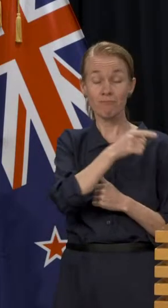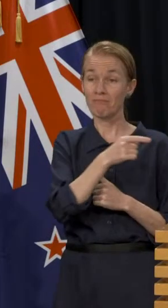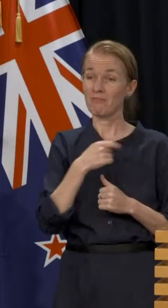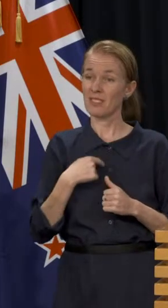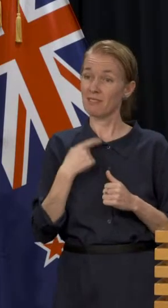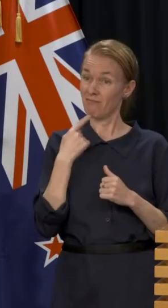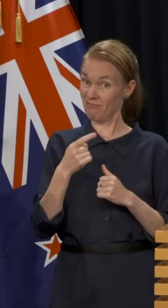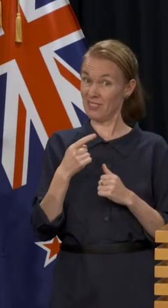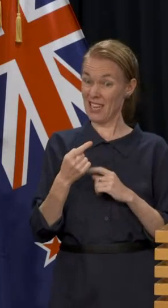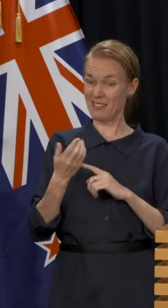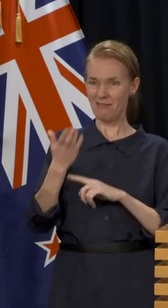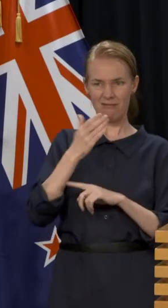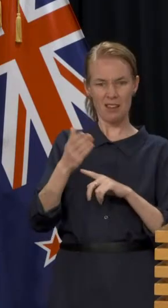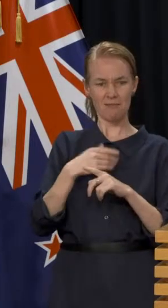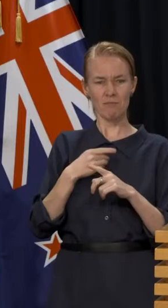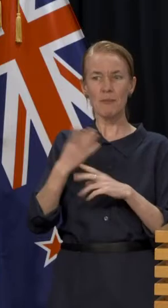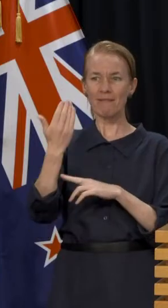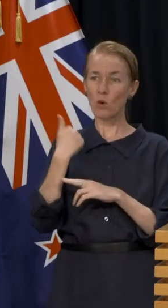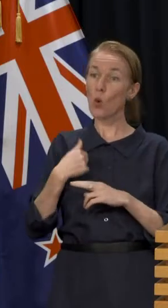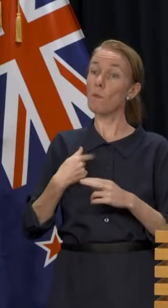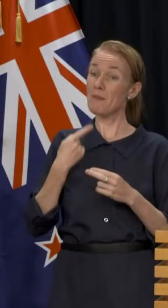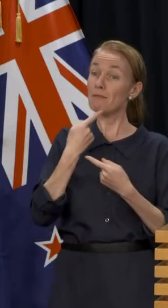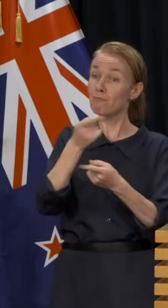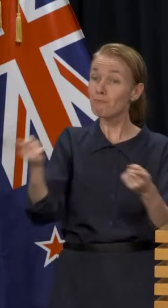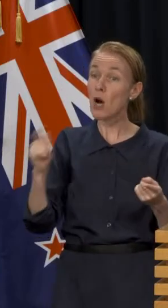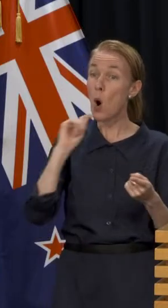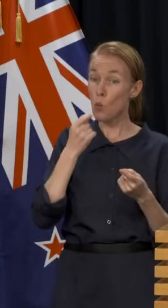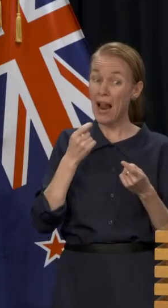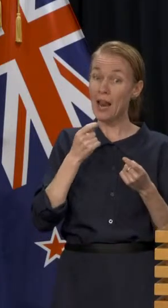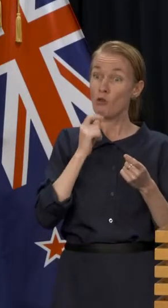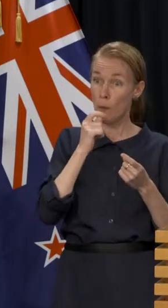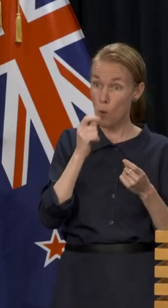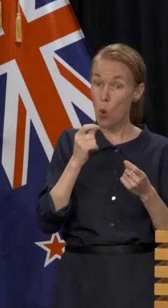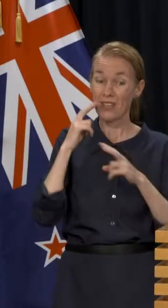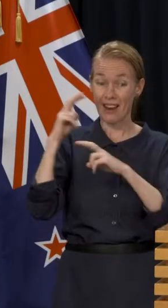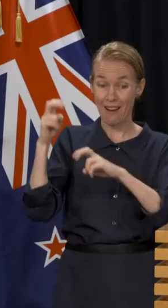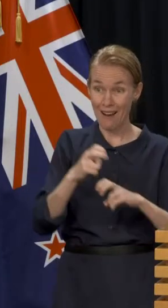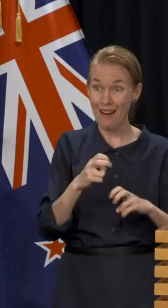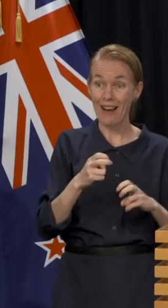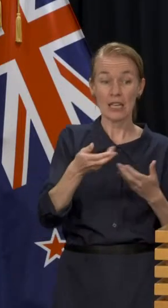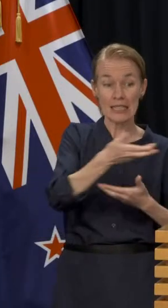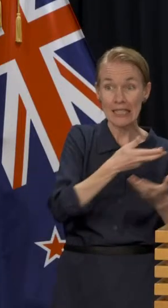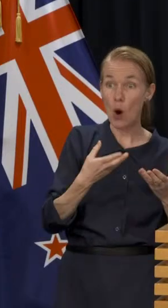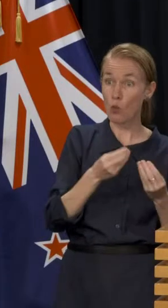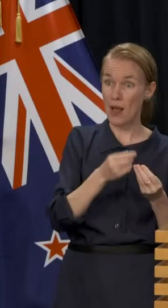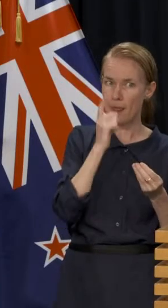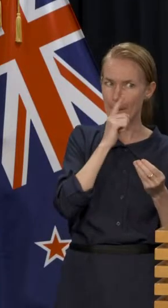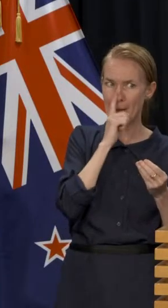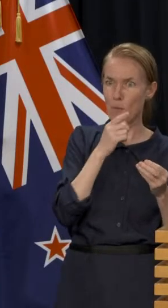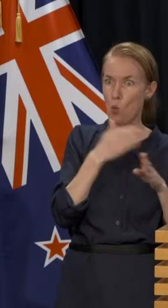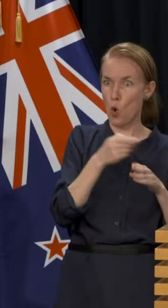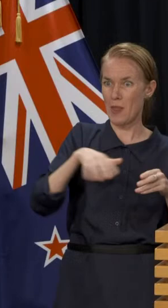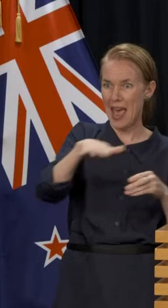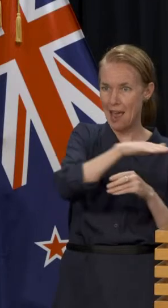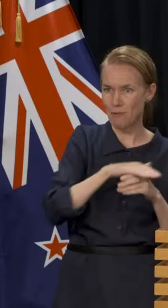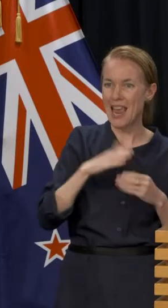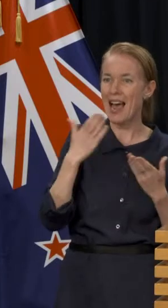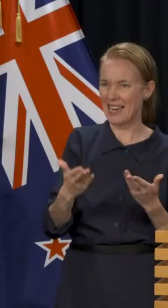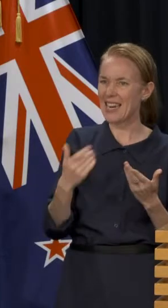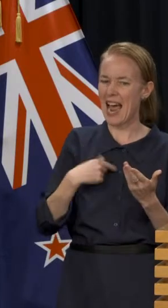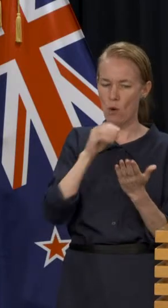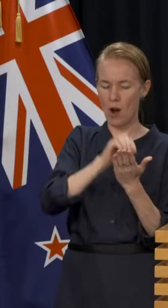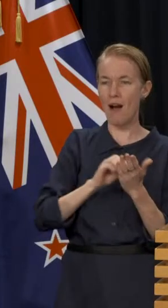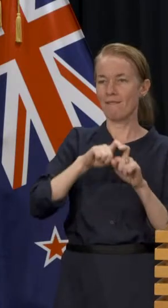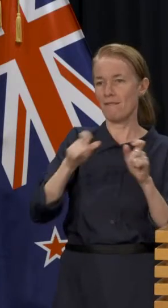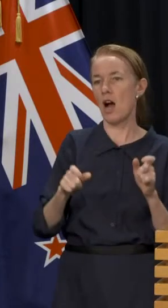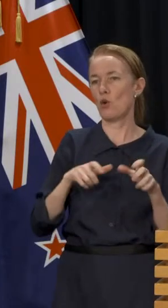for feedback, and this is the action plan in response to that. Minister, can I just ask a couple of questions about dental care? Almost 2 years on, why have none of the